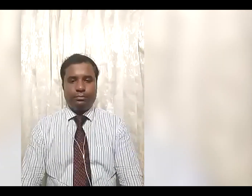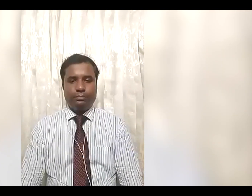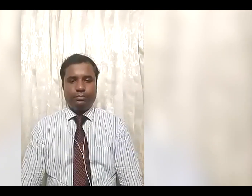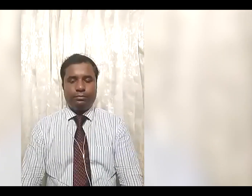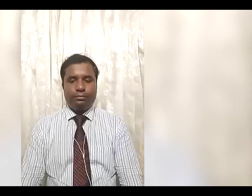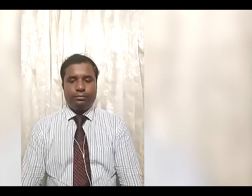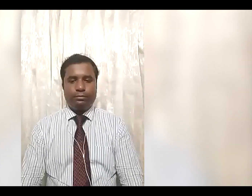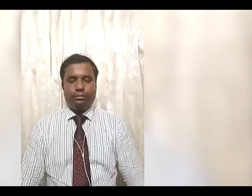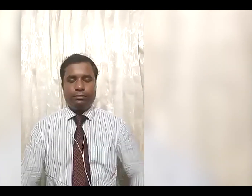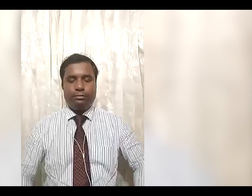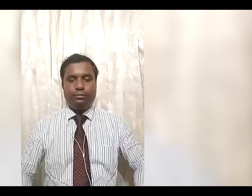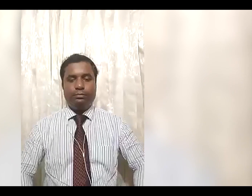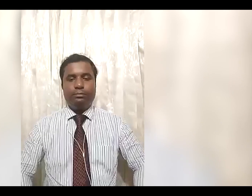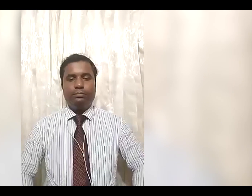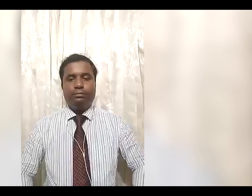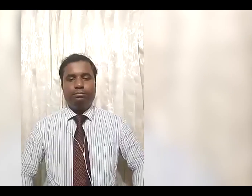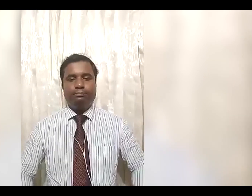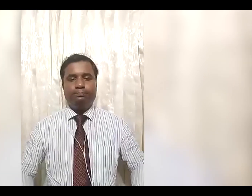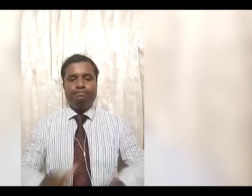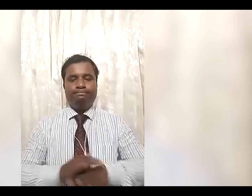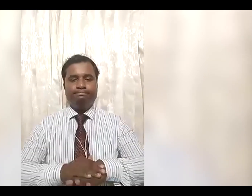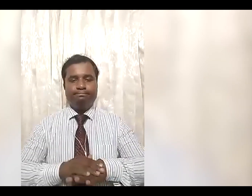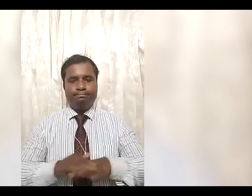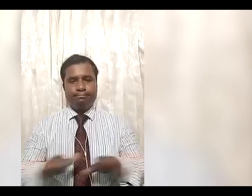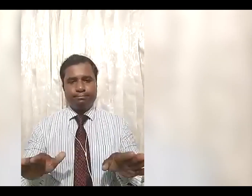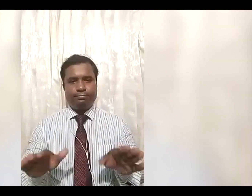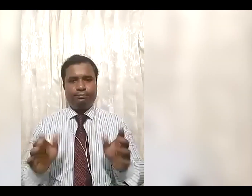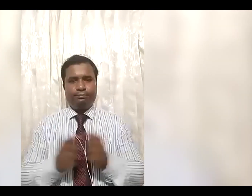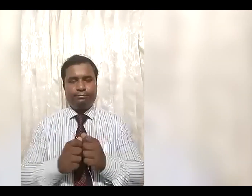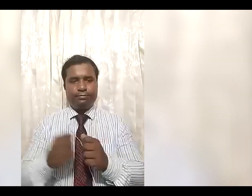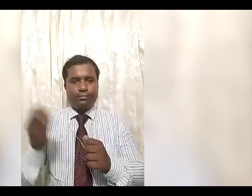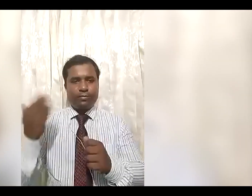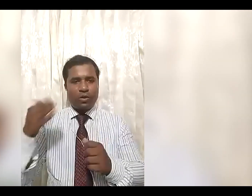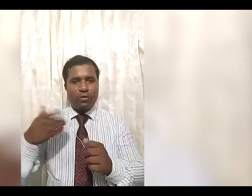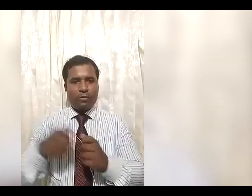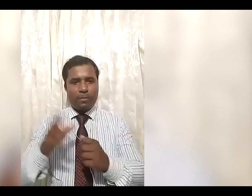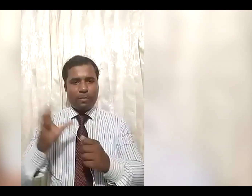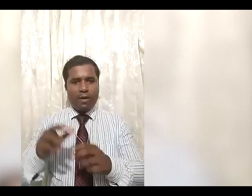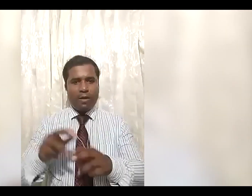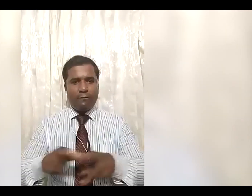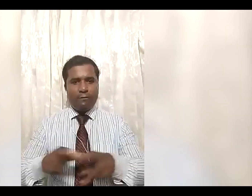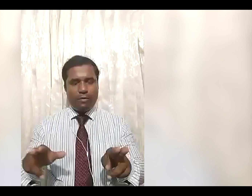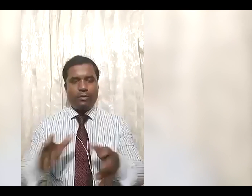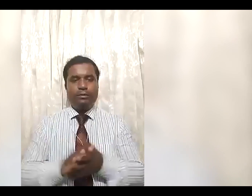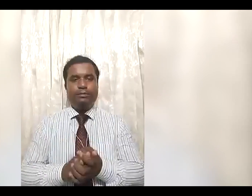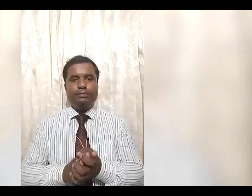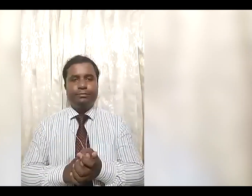Nazmus, did you finish? Yes. Or did we lose your audio? No, I finished